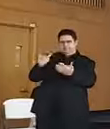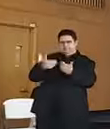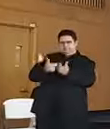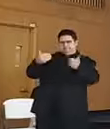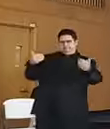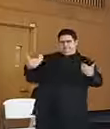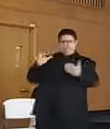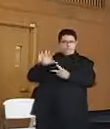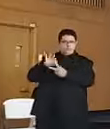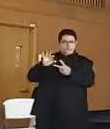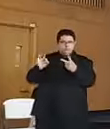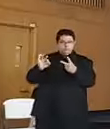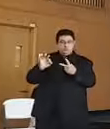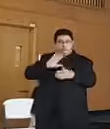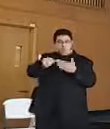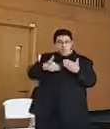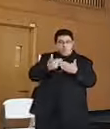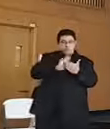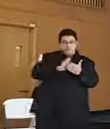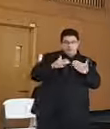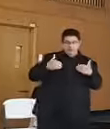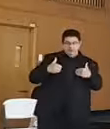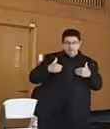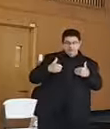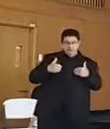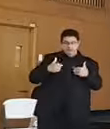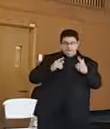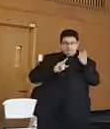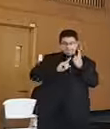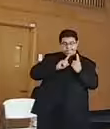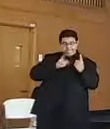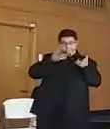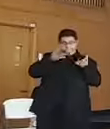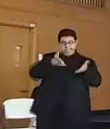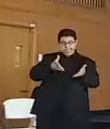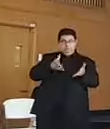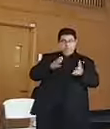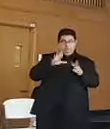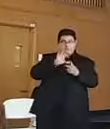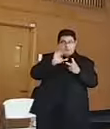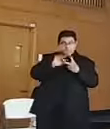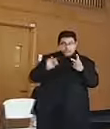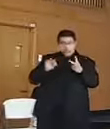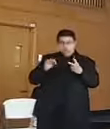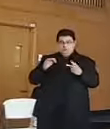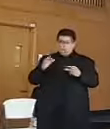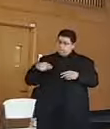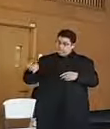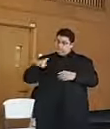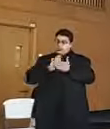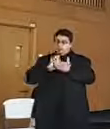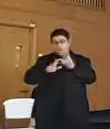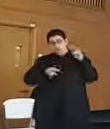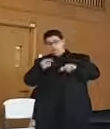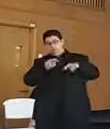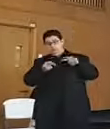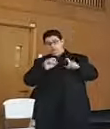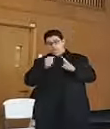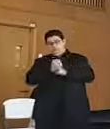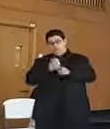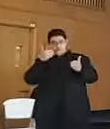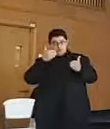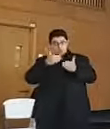All schools who have in-person options are watching the virus and the statistics very closely to make sure that they will be able to